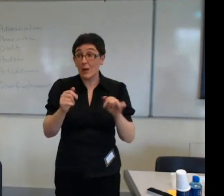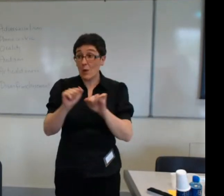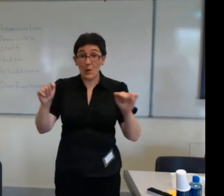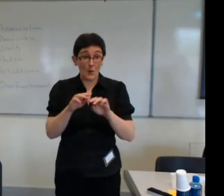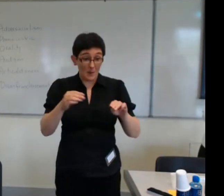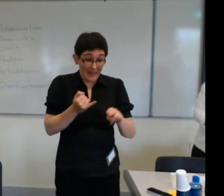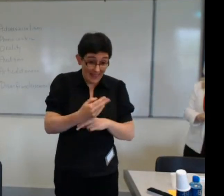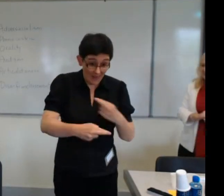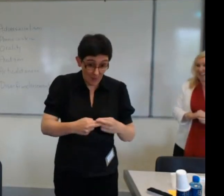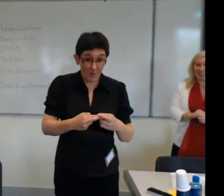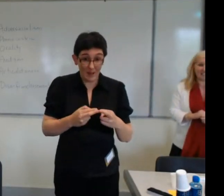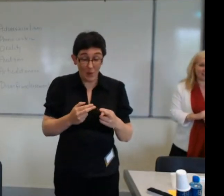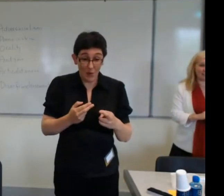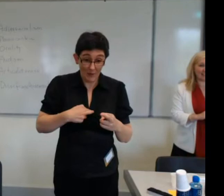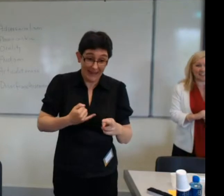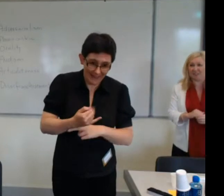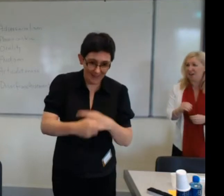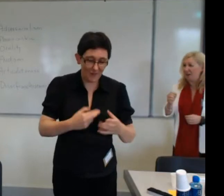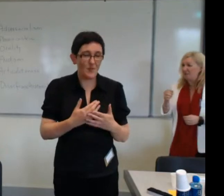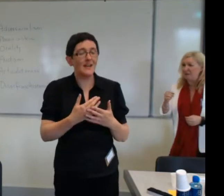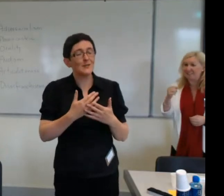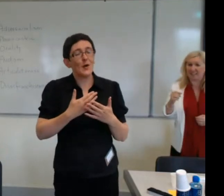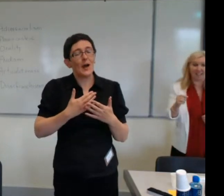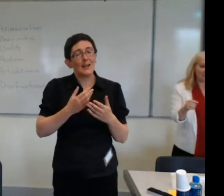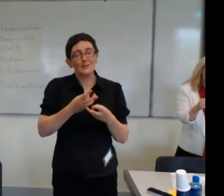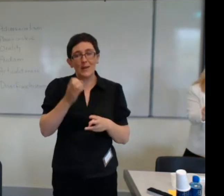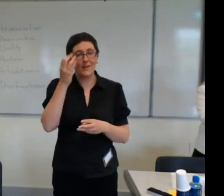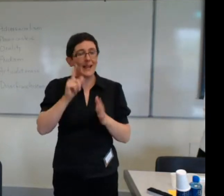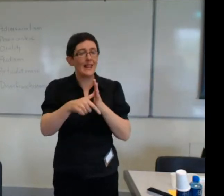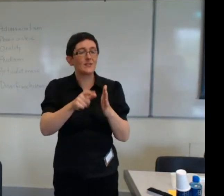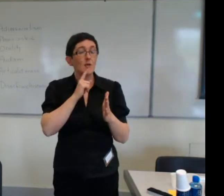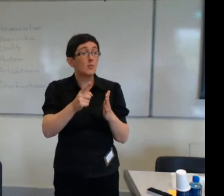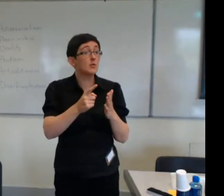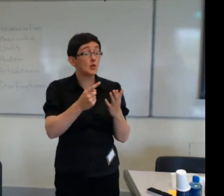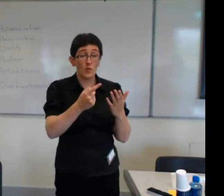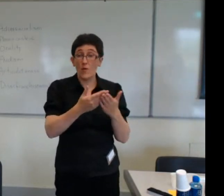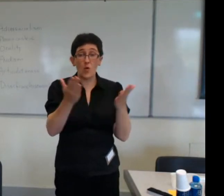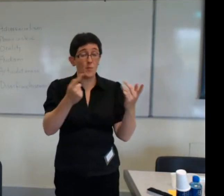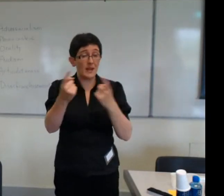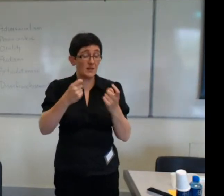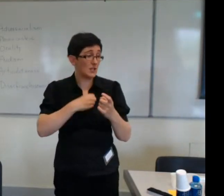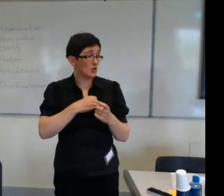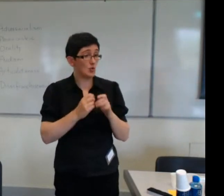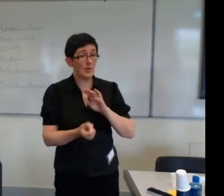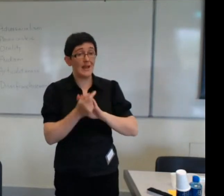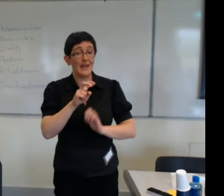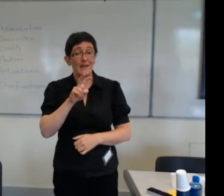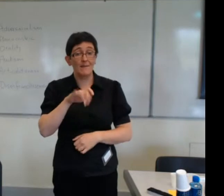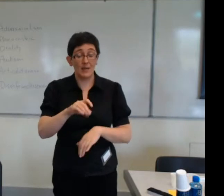room. And in case I forget later on, I also want to say we all have an open invitation to an event that we're going to run next